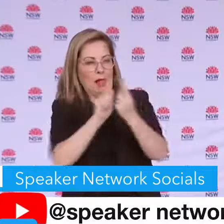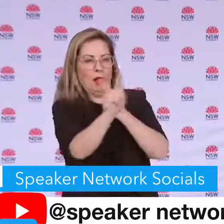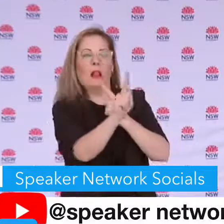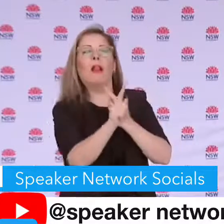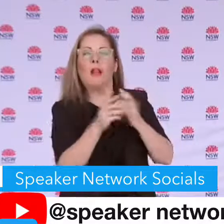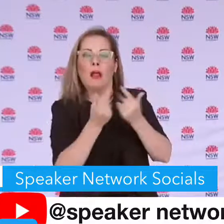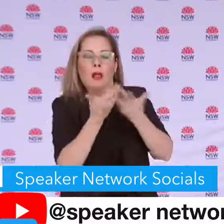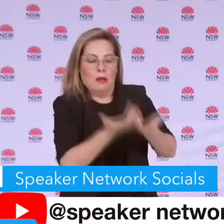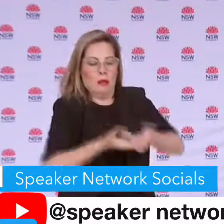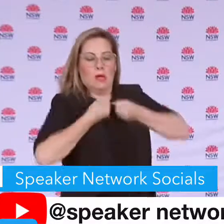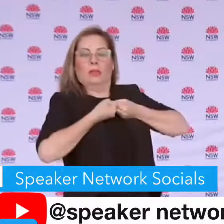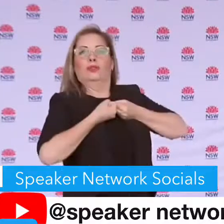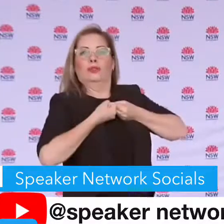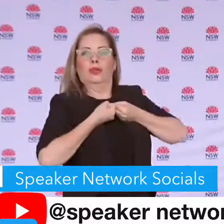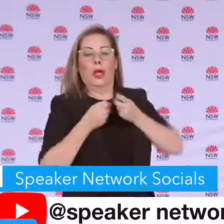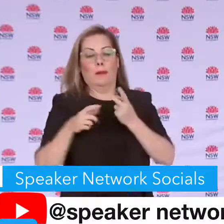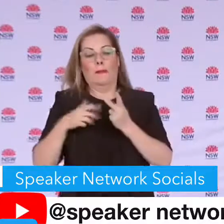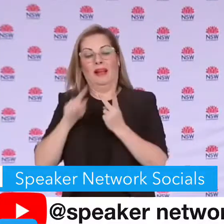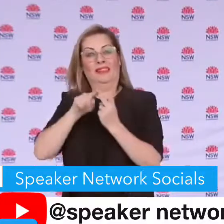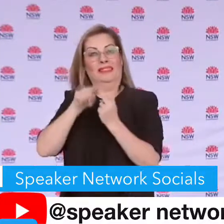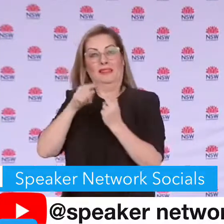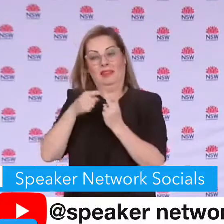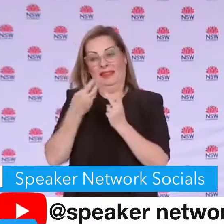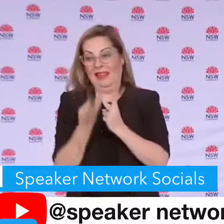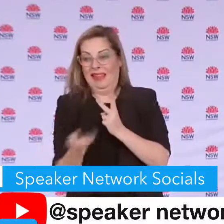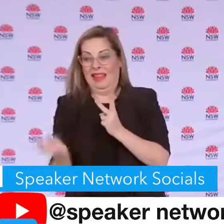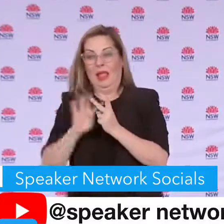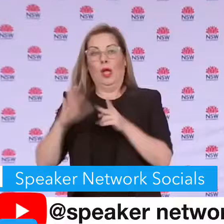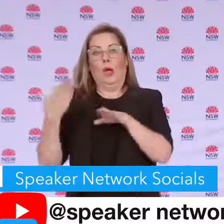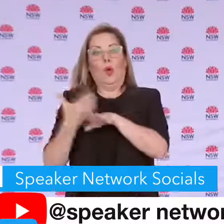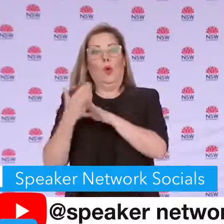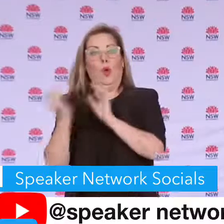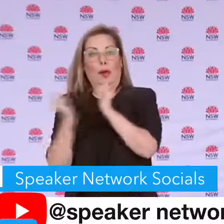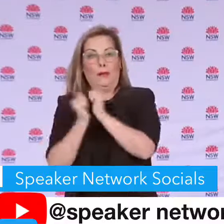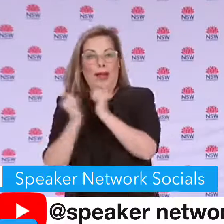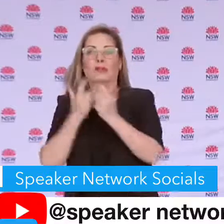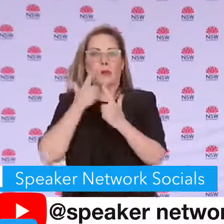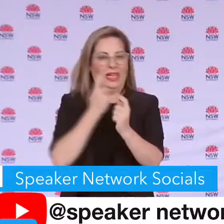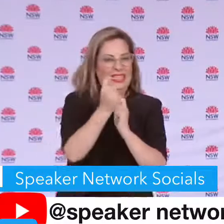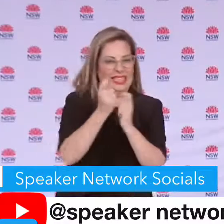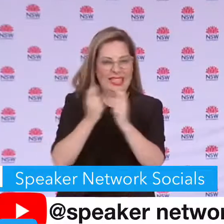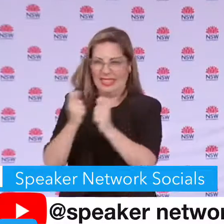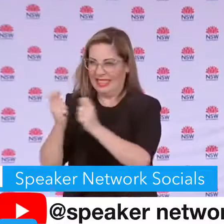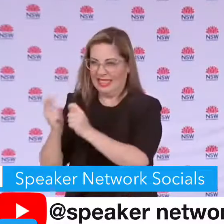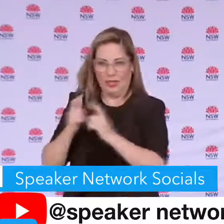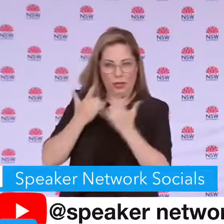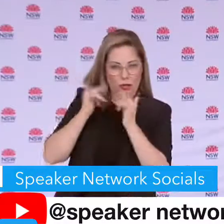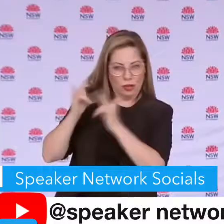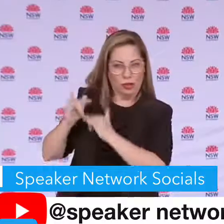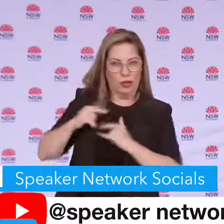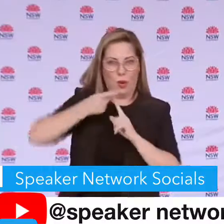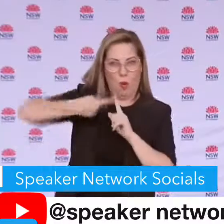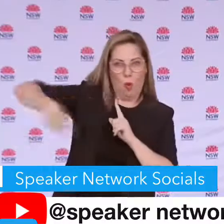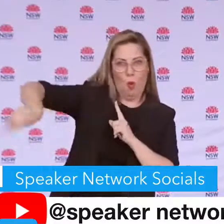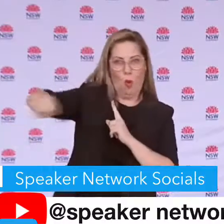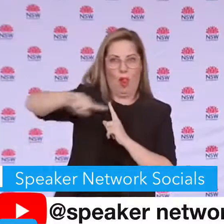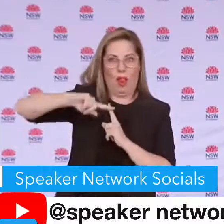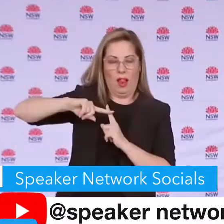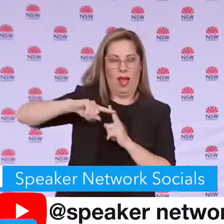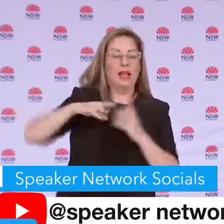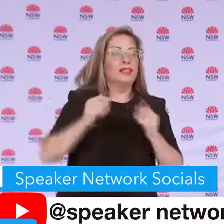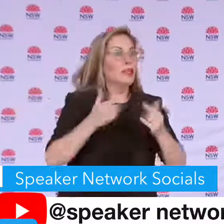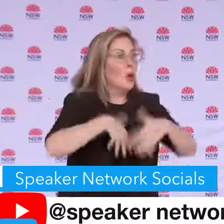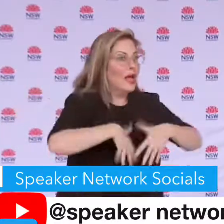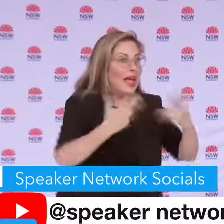transmission event. But I would urge anyone who has been there, they should be self-isolating. They are close contacts. We have had transmission,